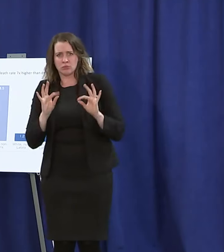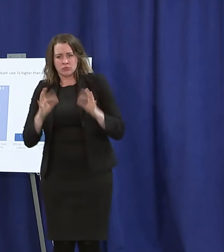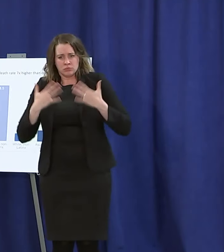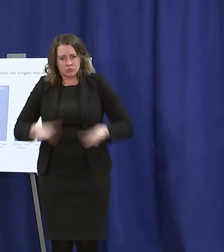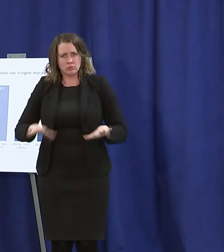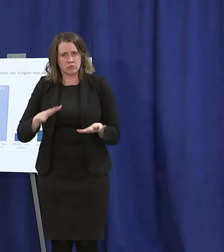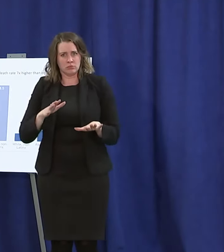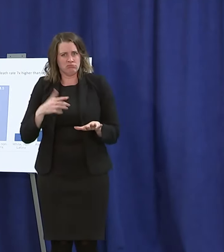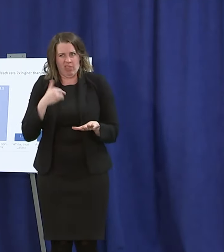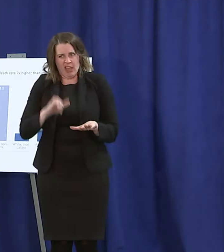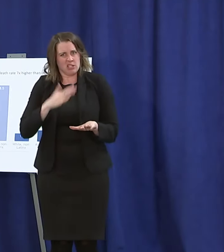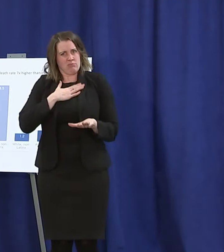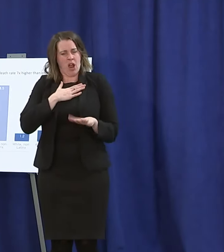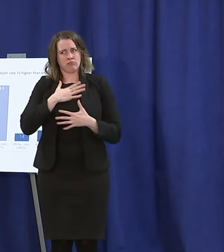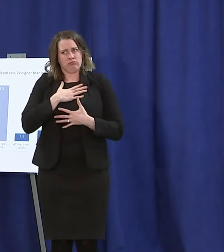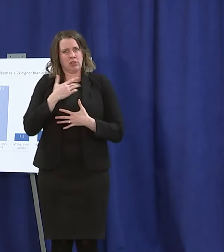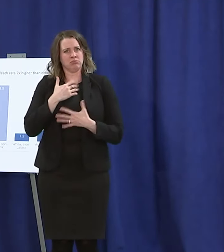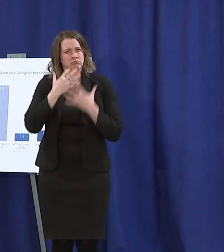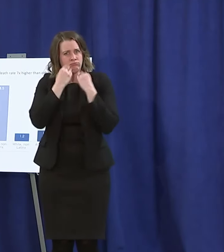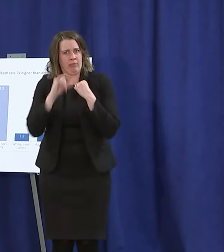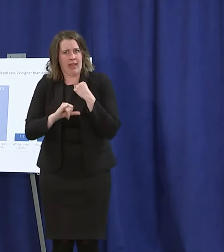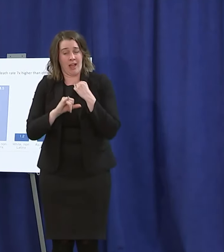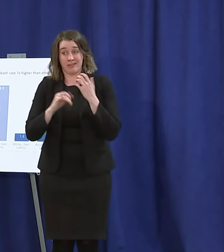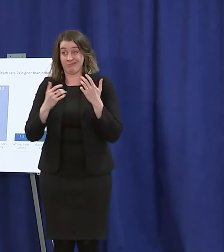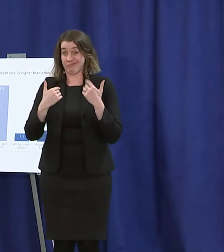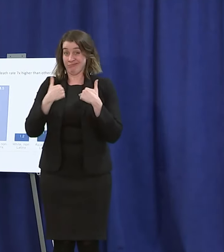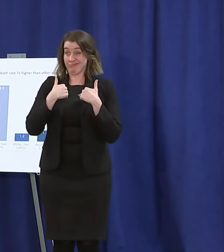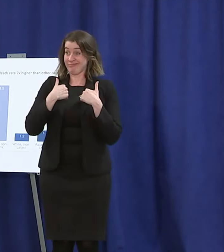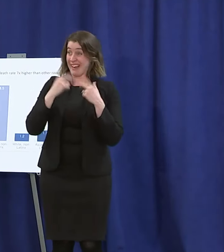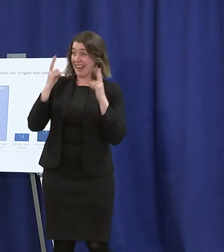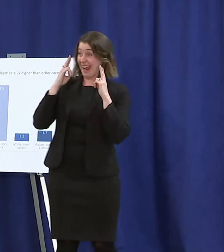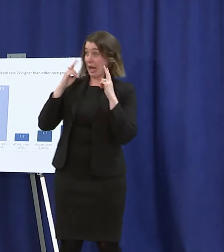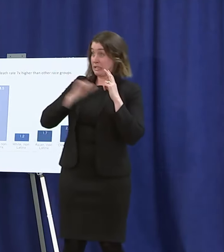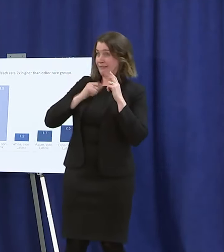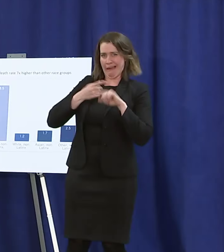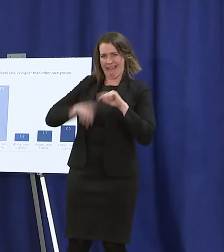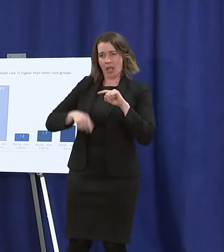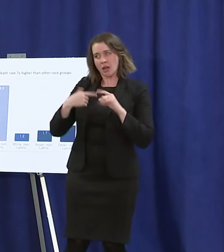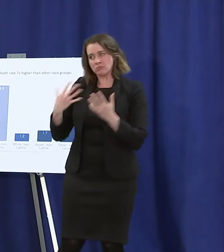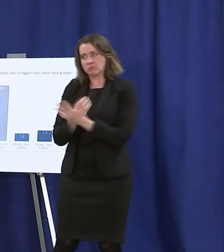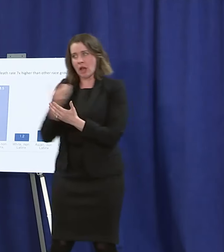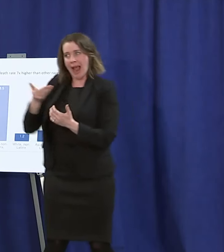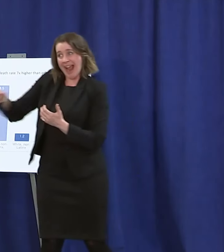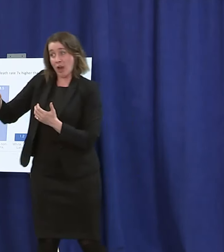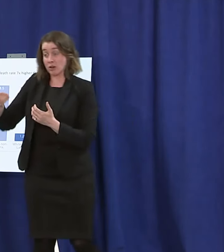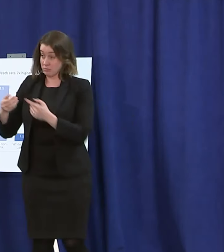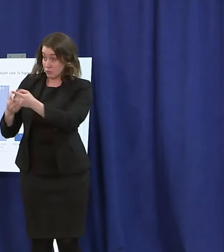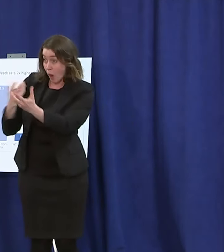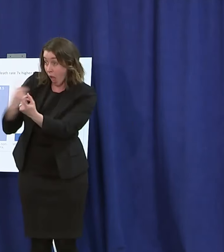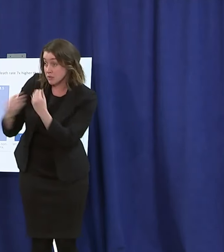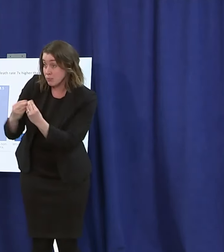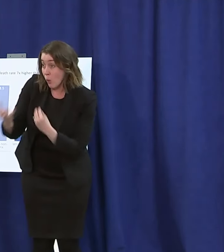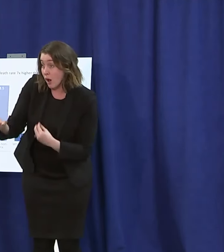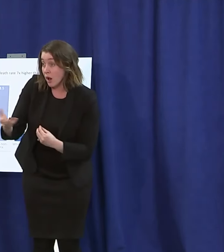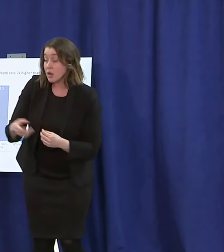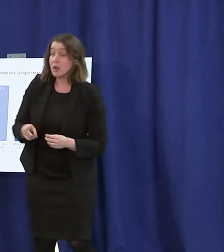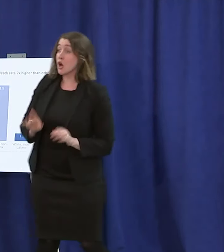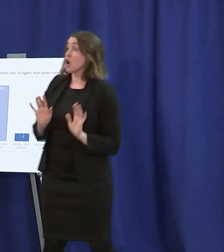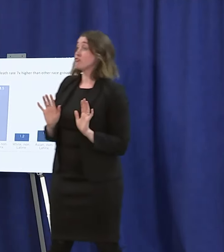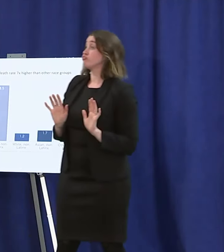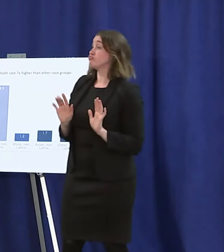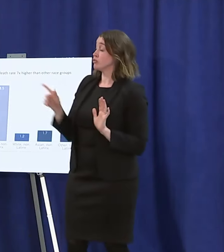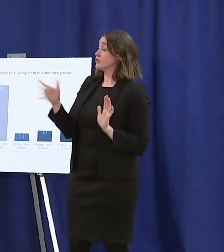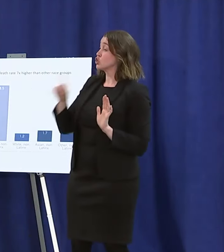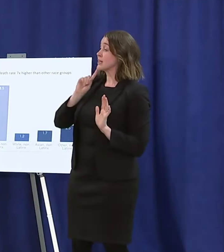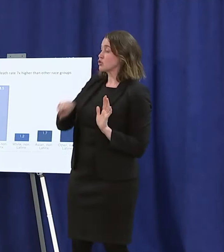haircut. I'm not able to do that myself, and so I got a haircut. You want to talk more about that? No, I think you